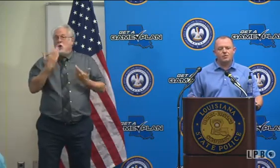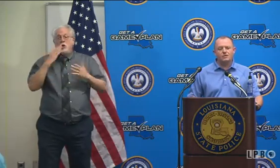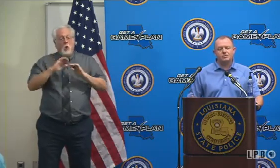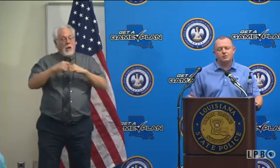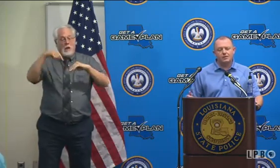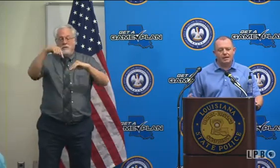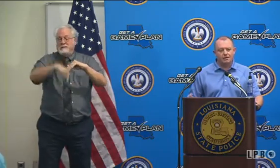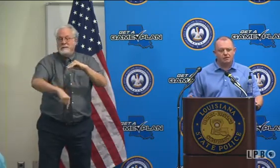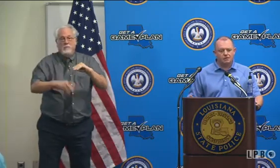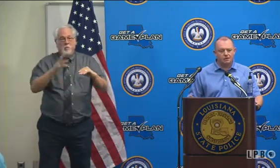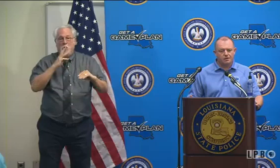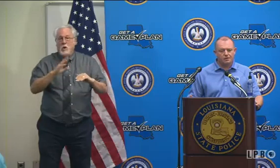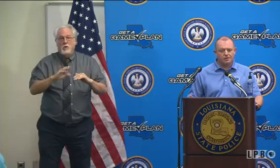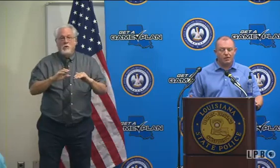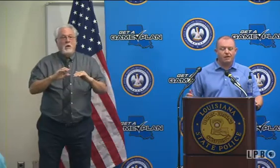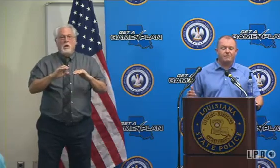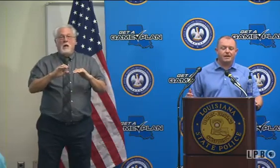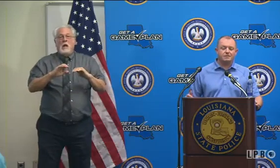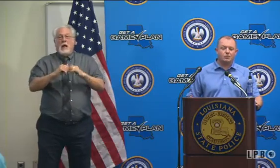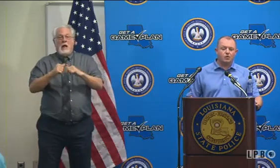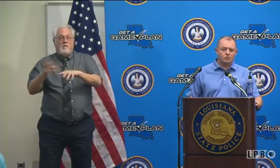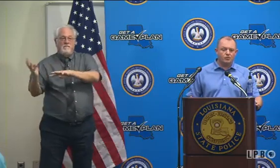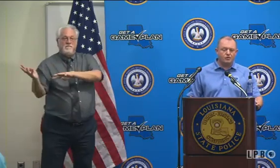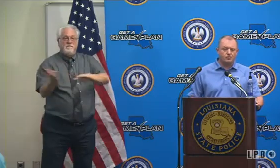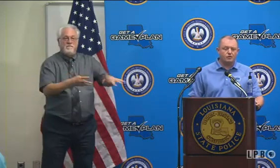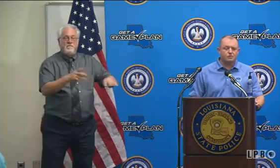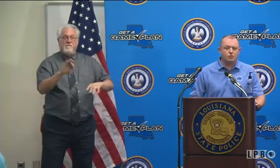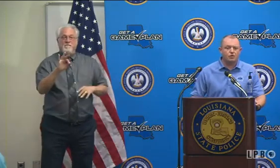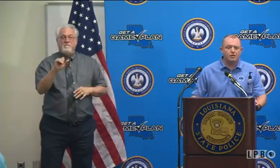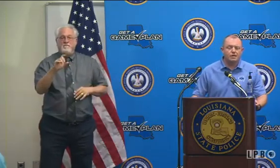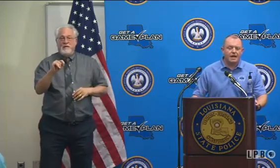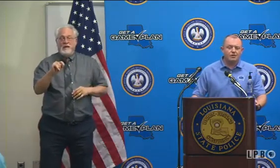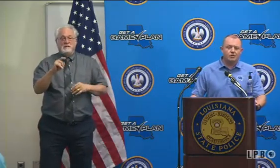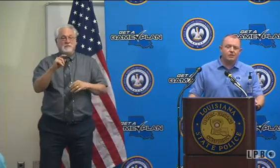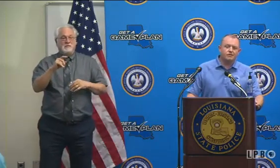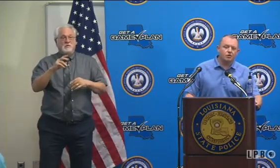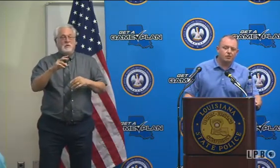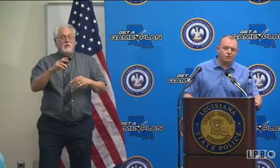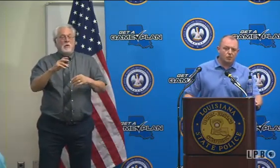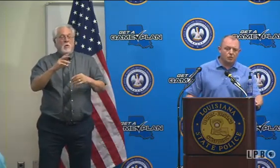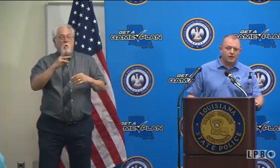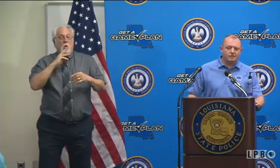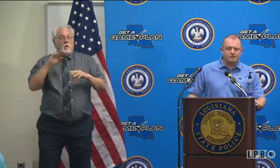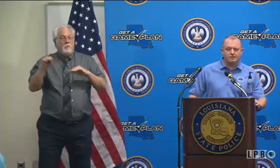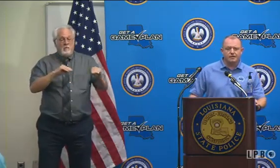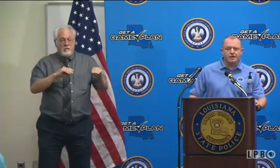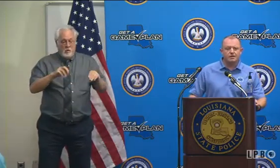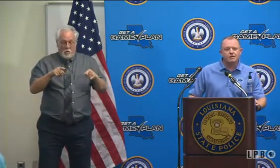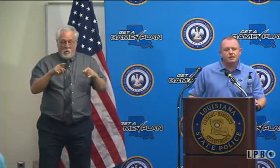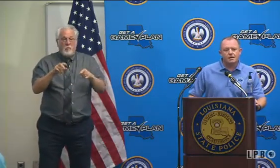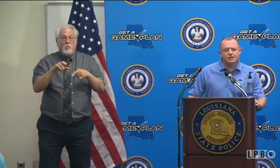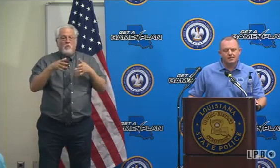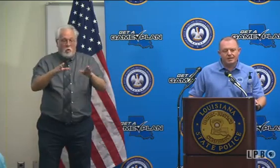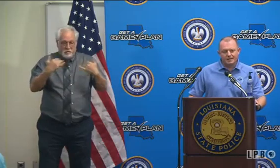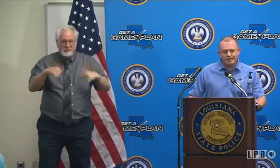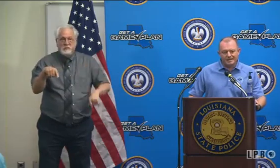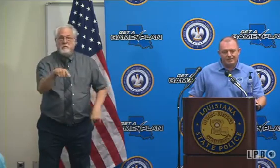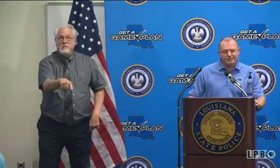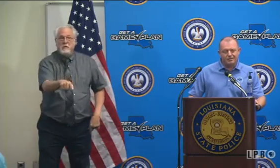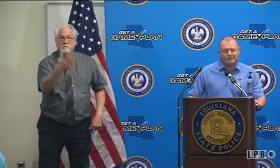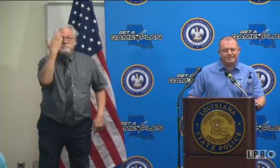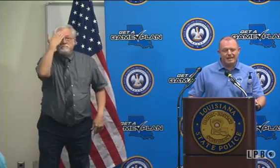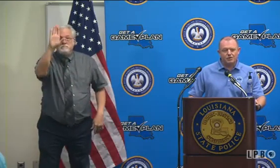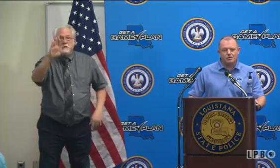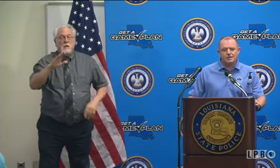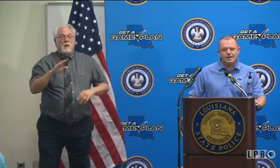that water is. You do not know how fast that water is moving across the road, and you don't even know if the roadway is still there, depending on